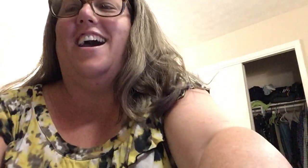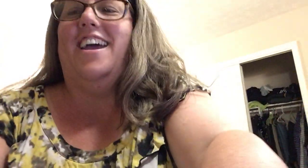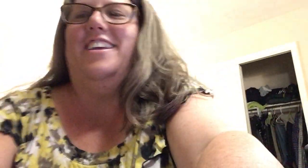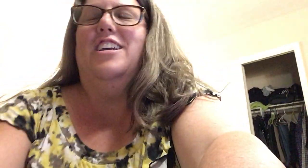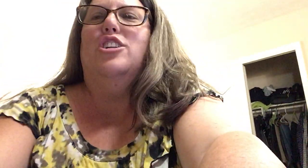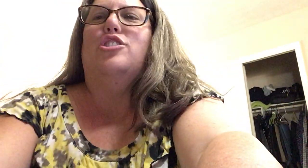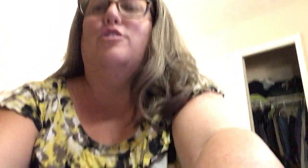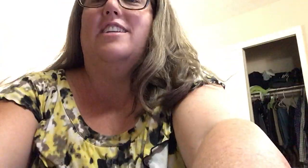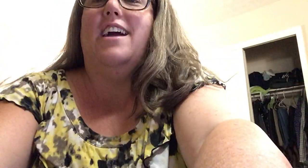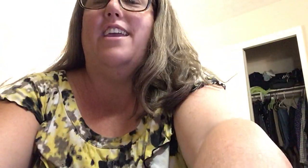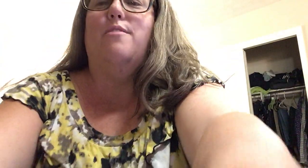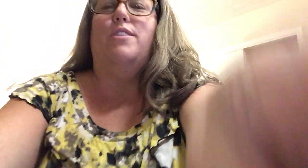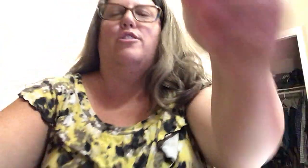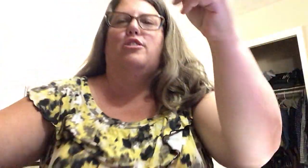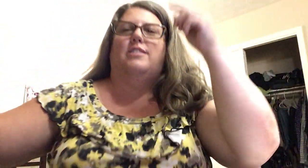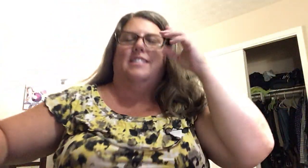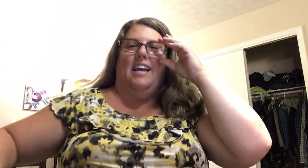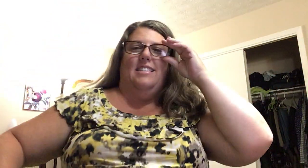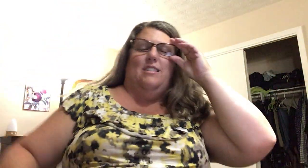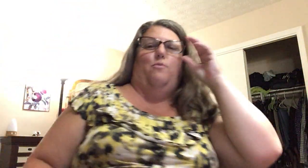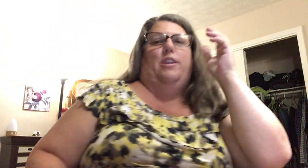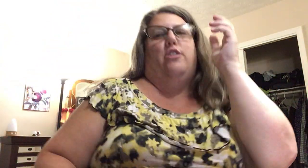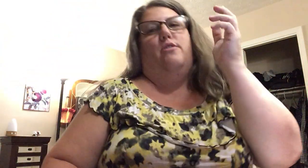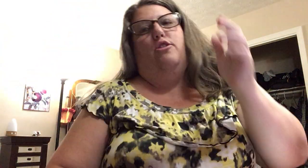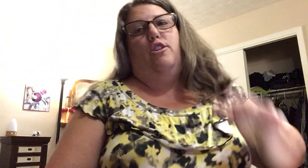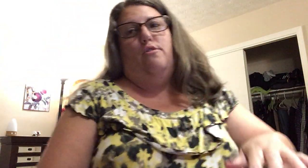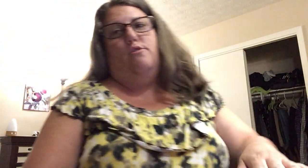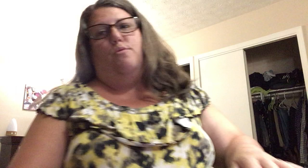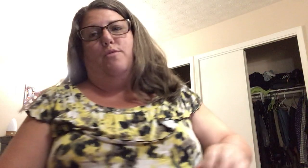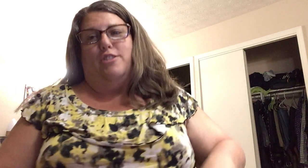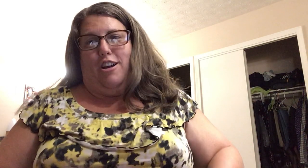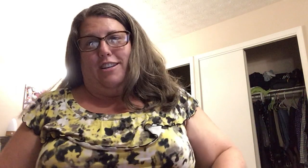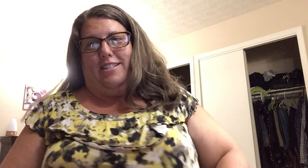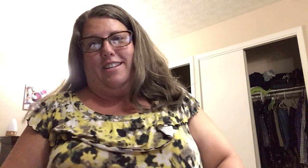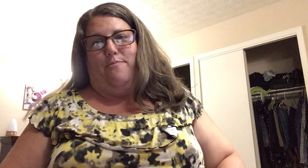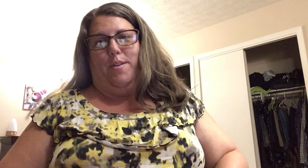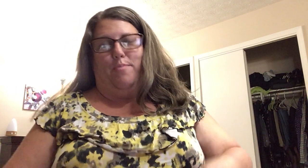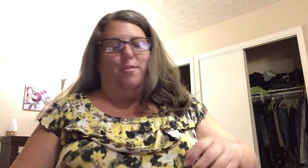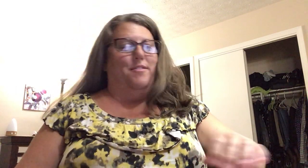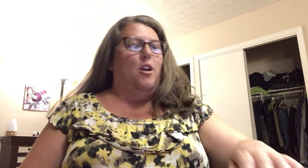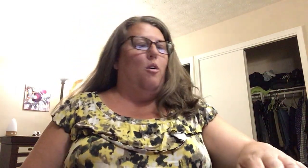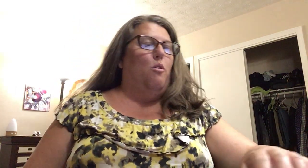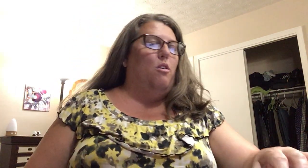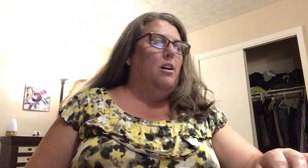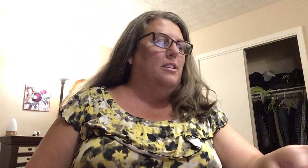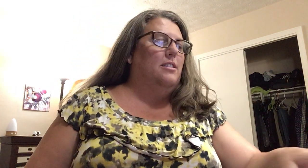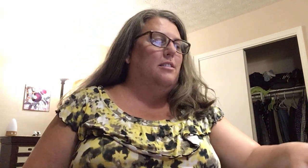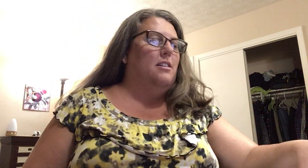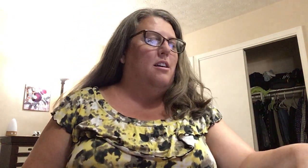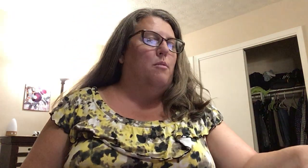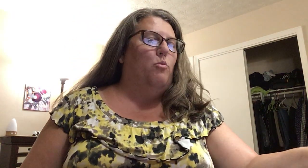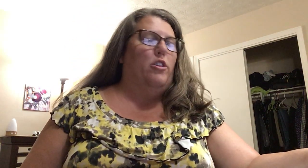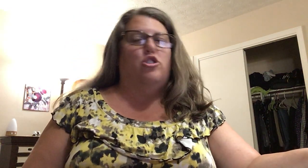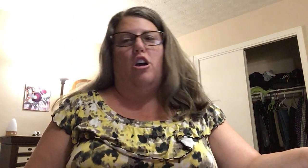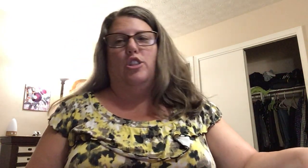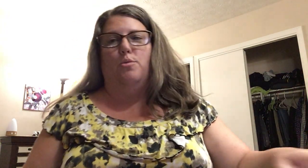Hi. So tonight we learned signs that we could use when we're talking to deaf people, or when they're talking to